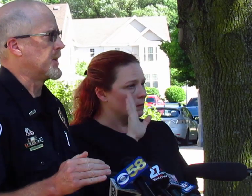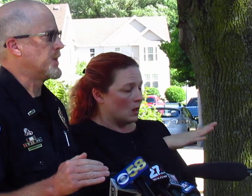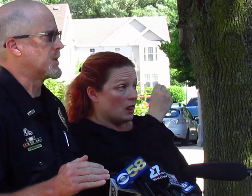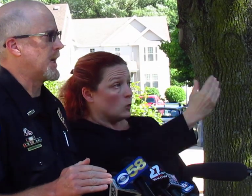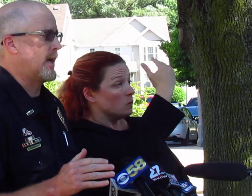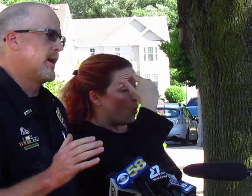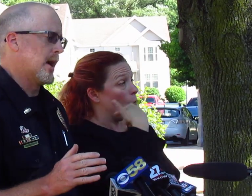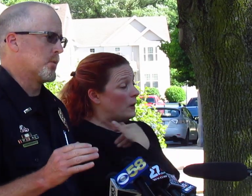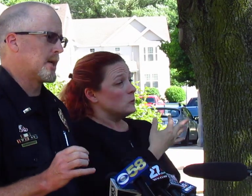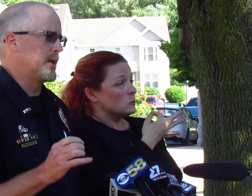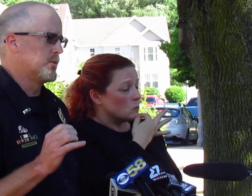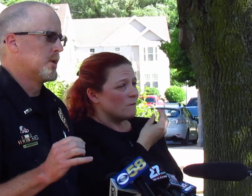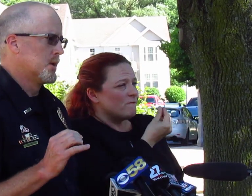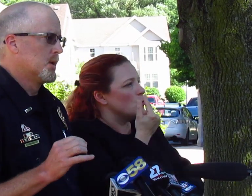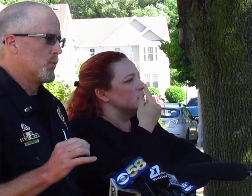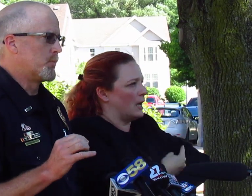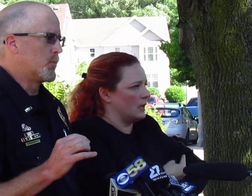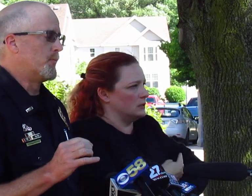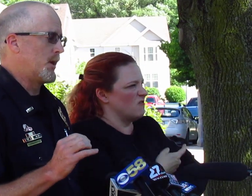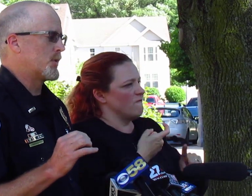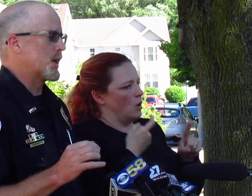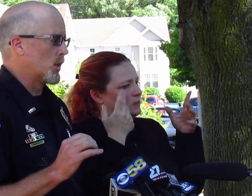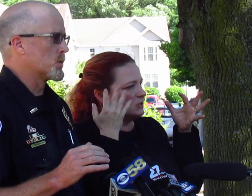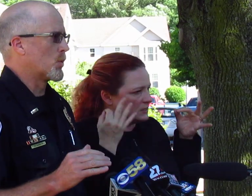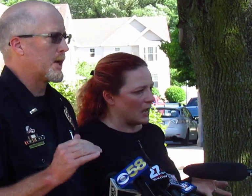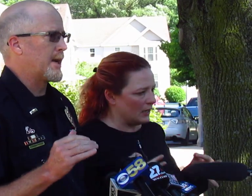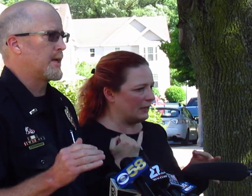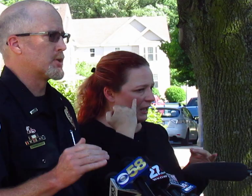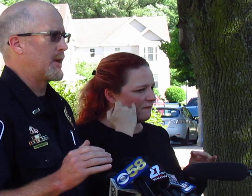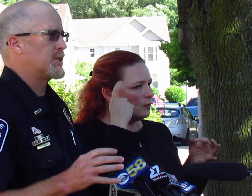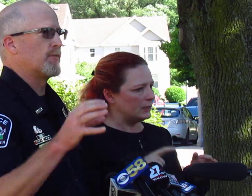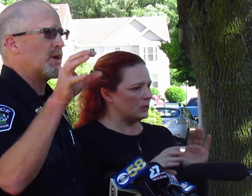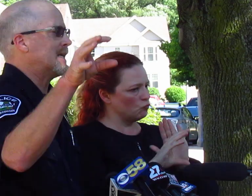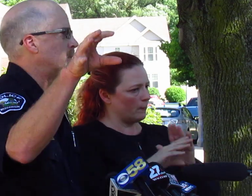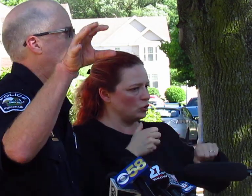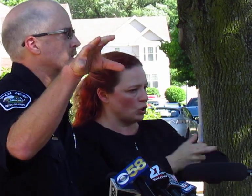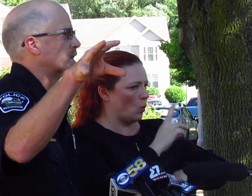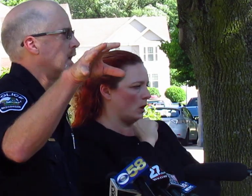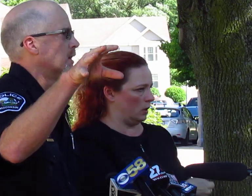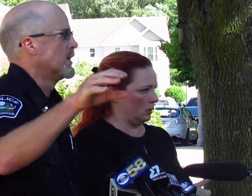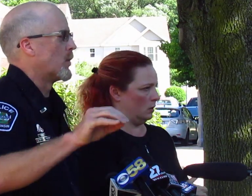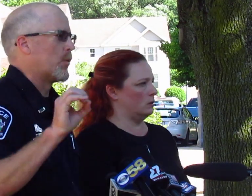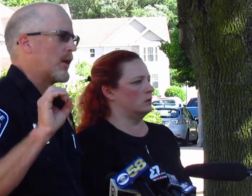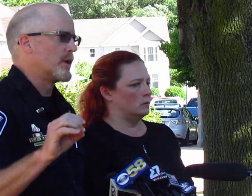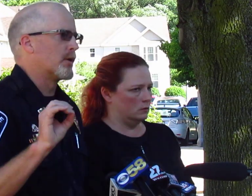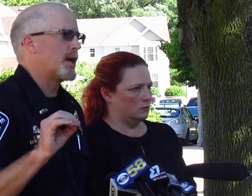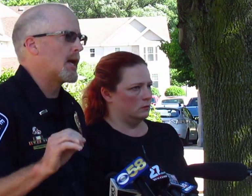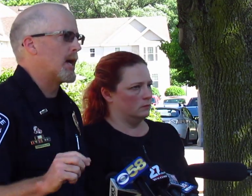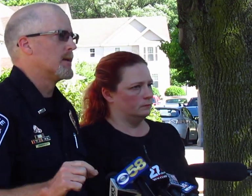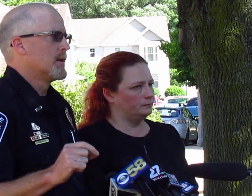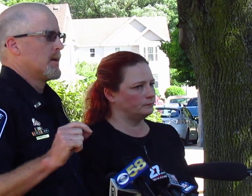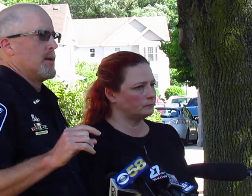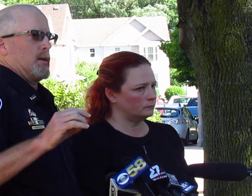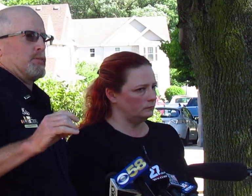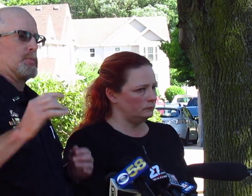that determination. And I will tell you, we're very, very close where we can make a determination if we need to be on site. But I want to reiterate